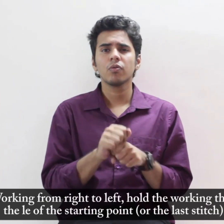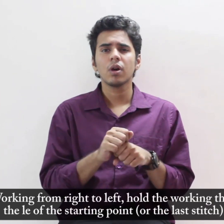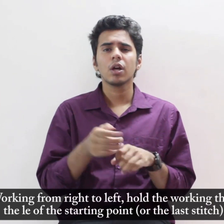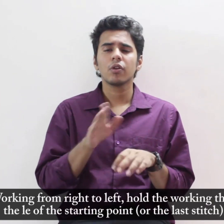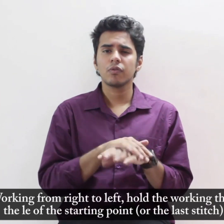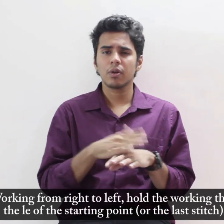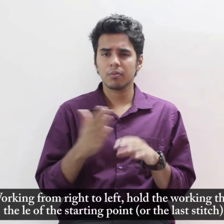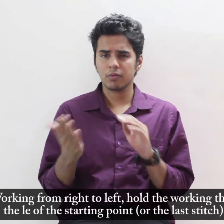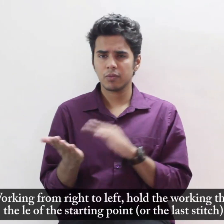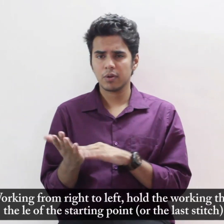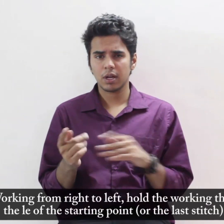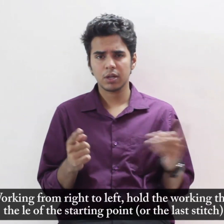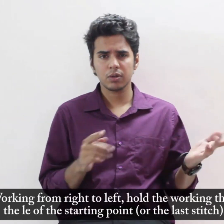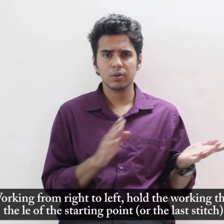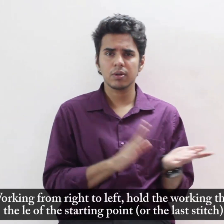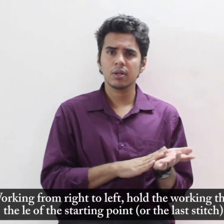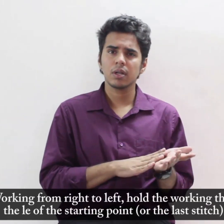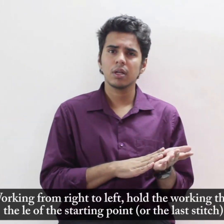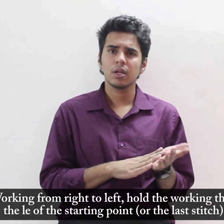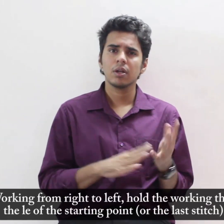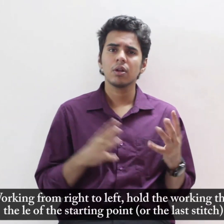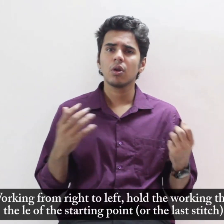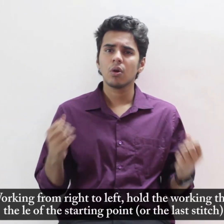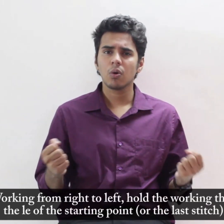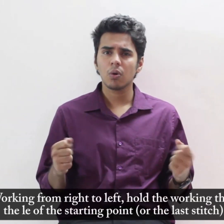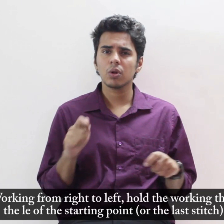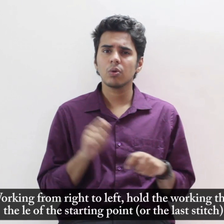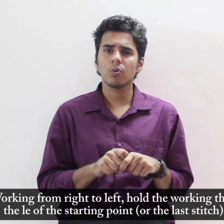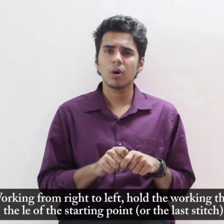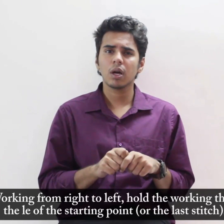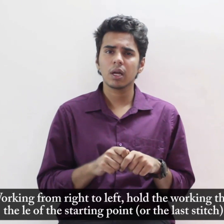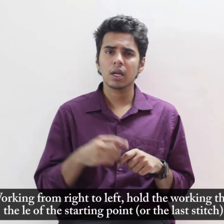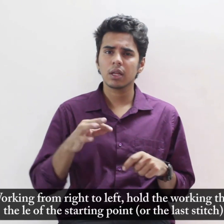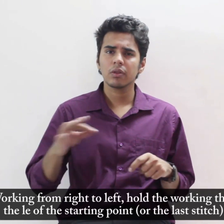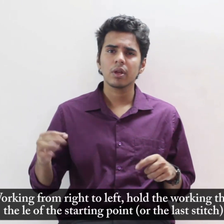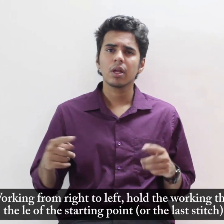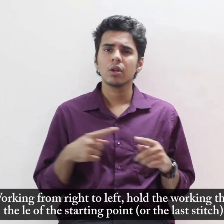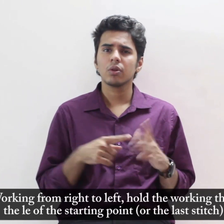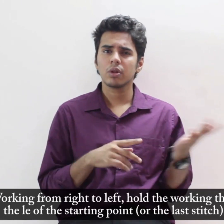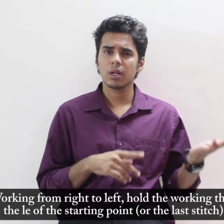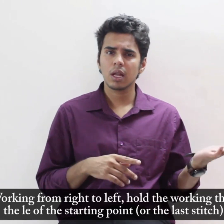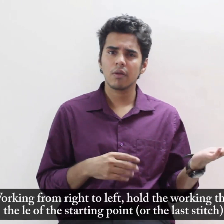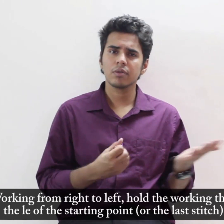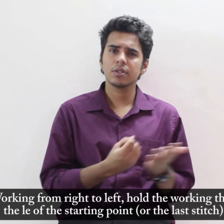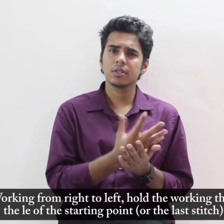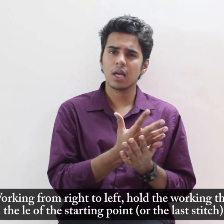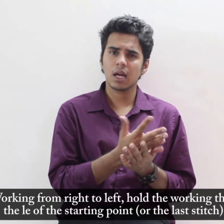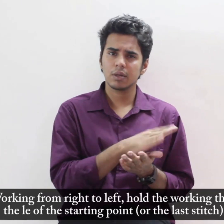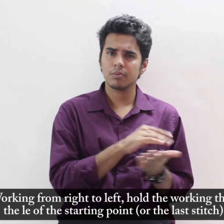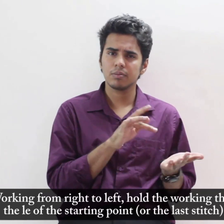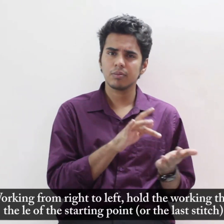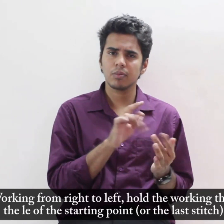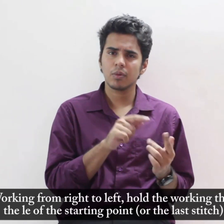Working from right to left, hold the working thread to the left of the starting point or the last stitch.